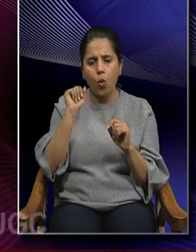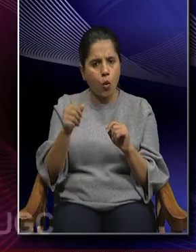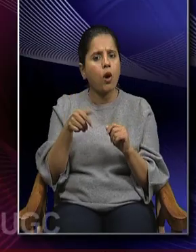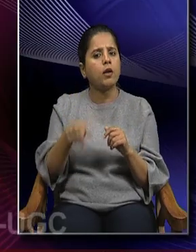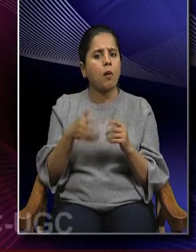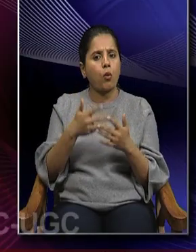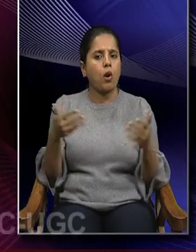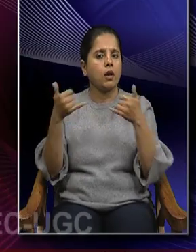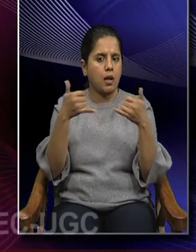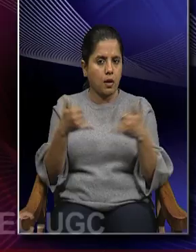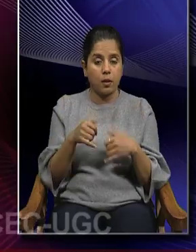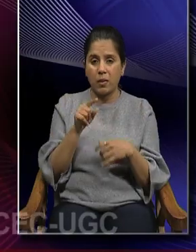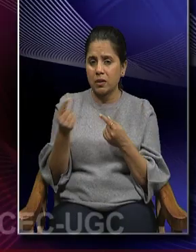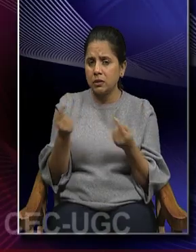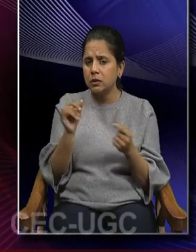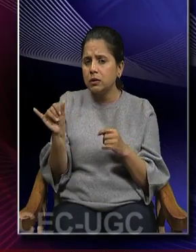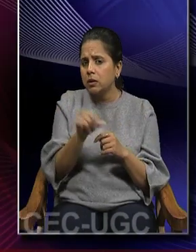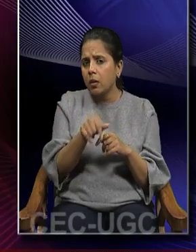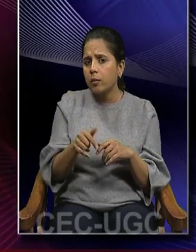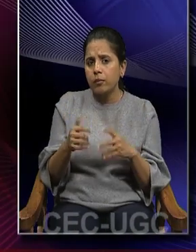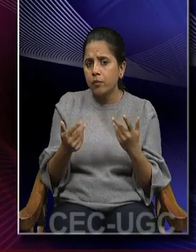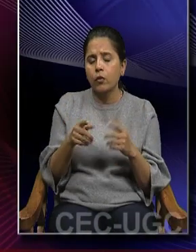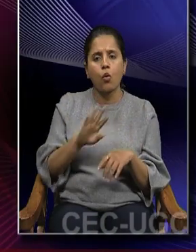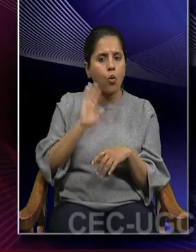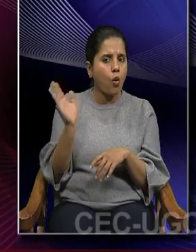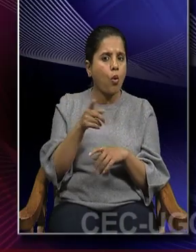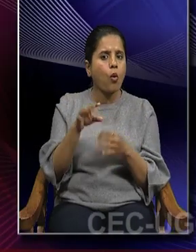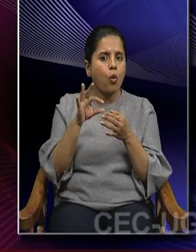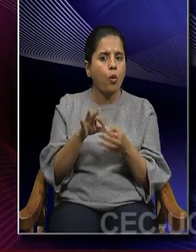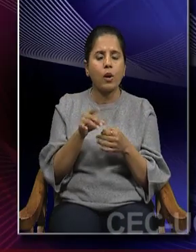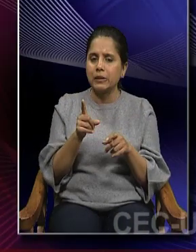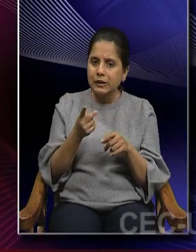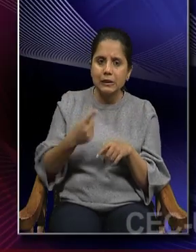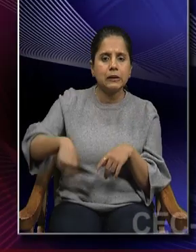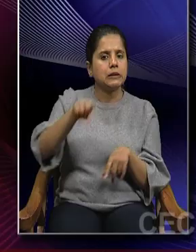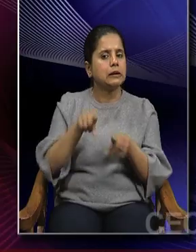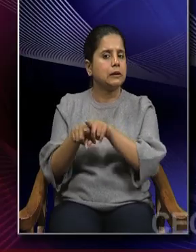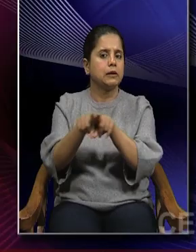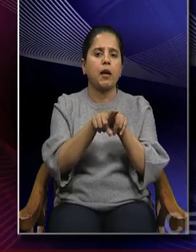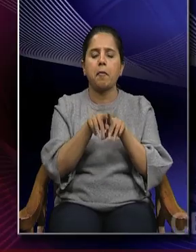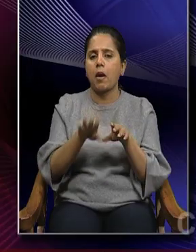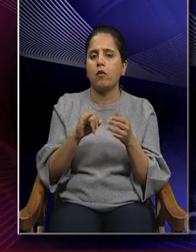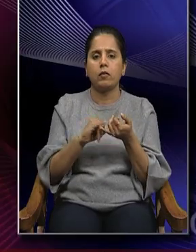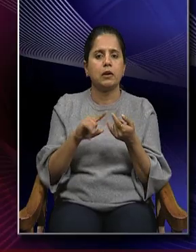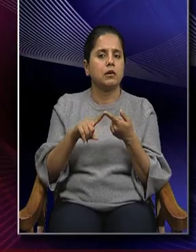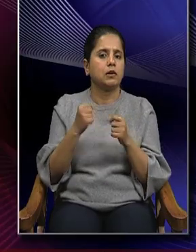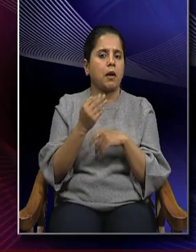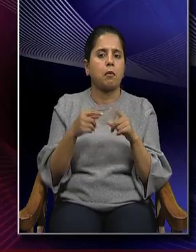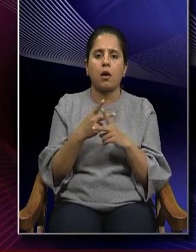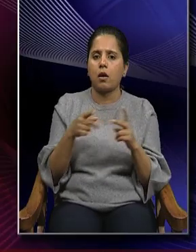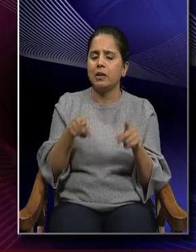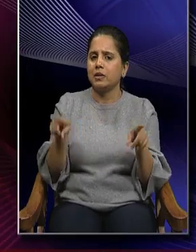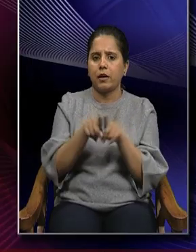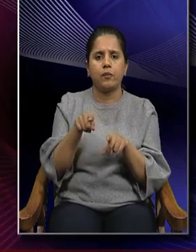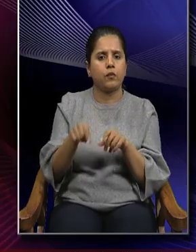line. But the similarity here is that they all belong to the same segment, the same category, where